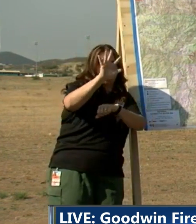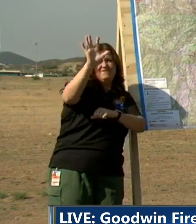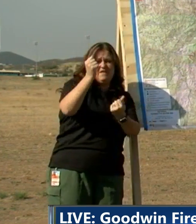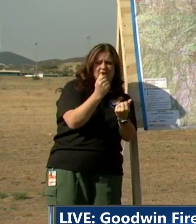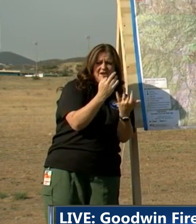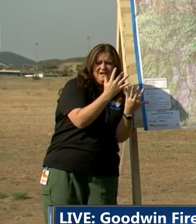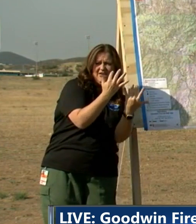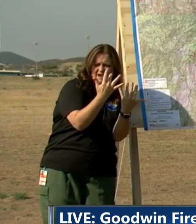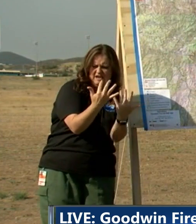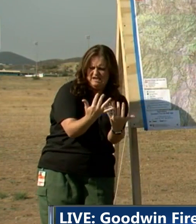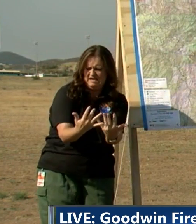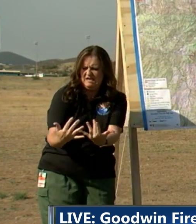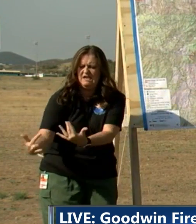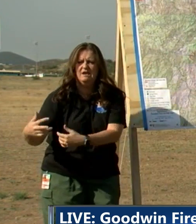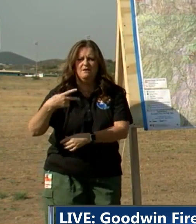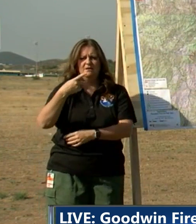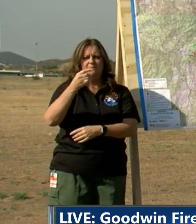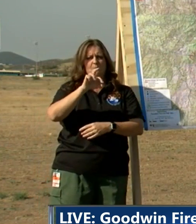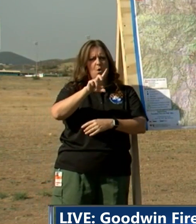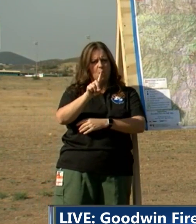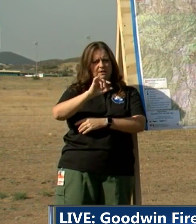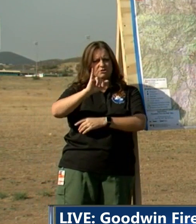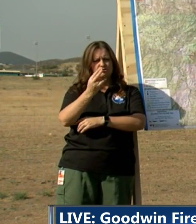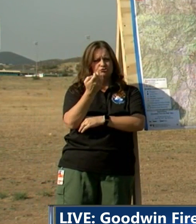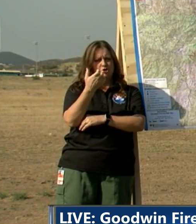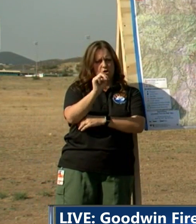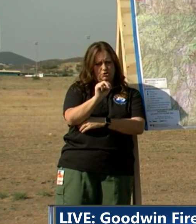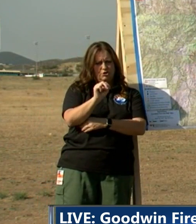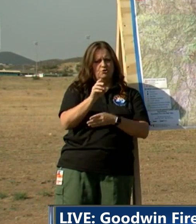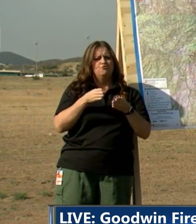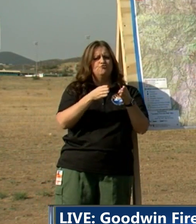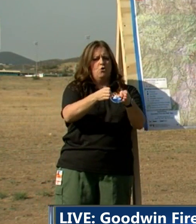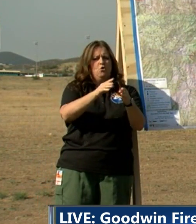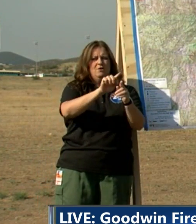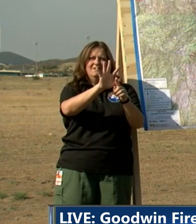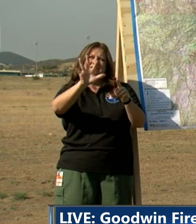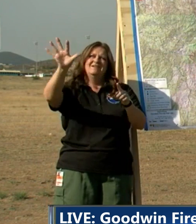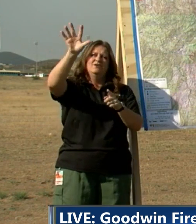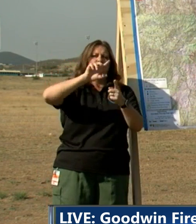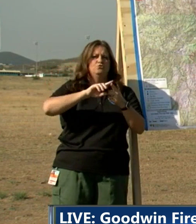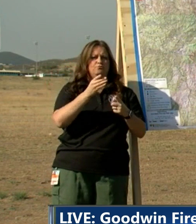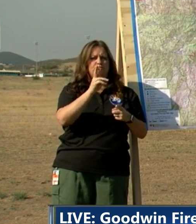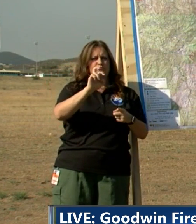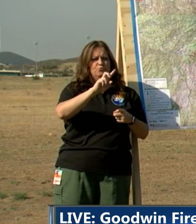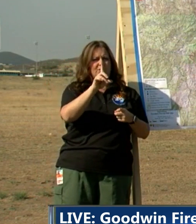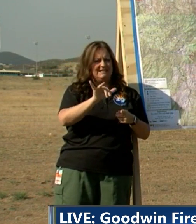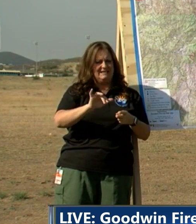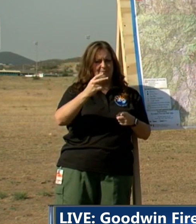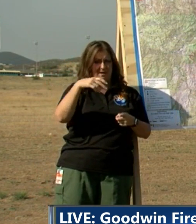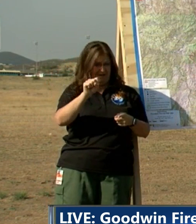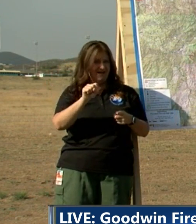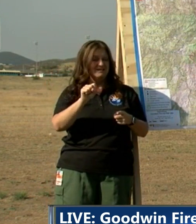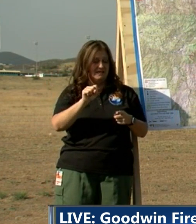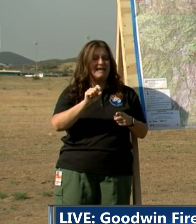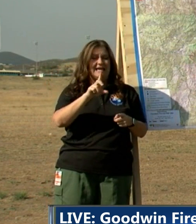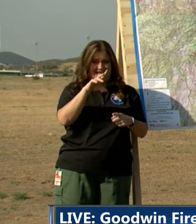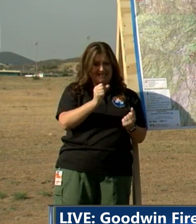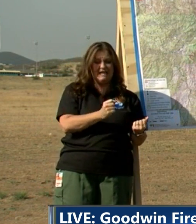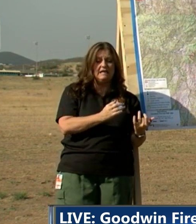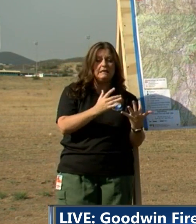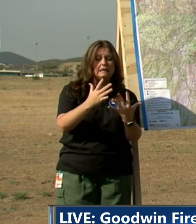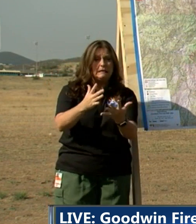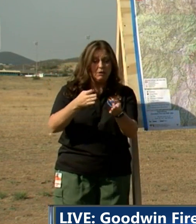drainage in there, the Poland Junction Road that goes up to Breezy Pines. So it backed down through that drainage and spotted over the